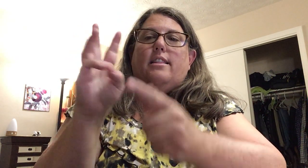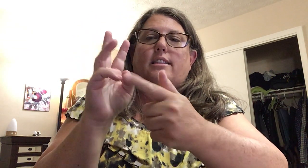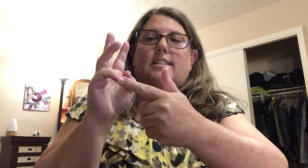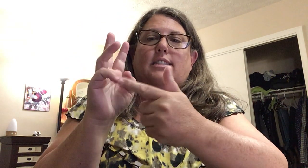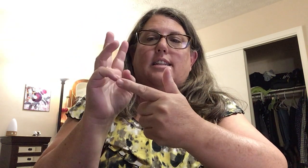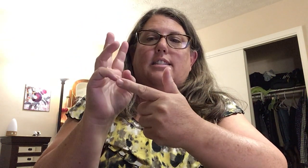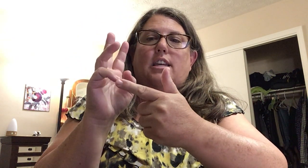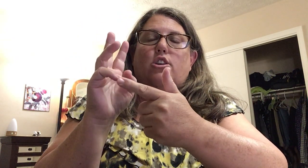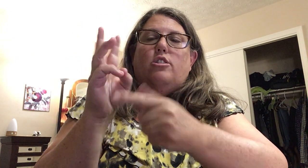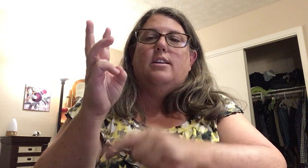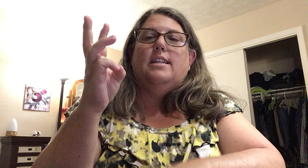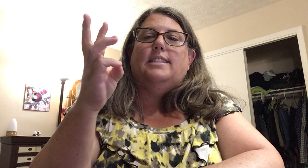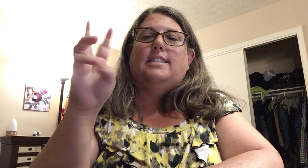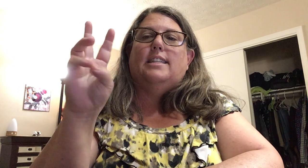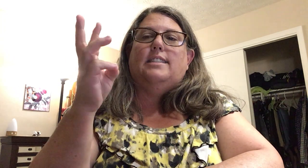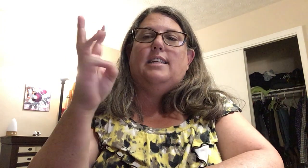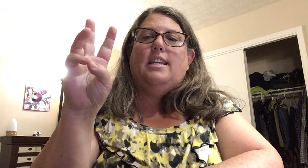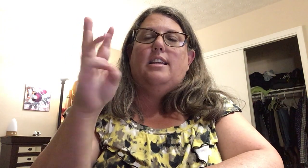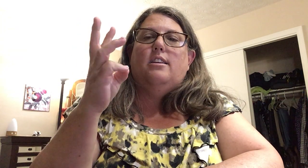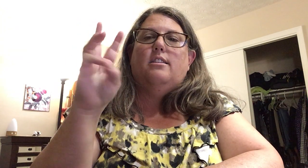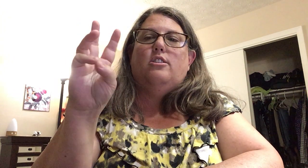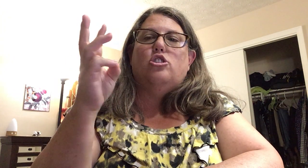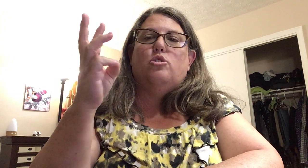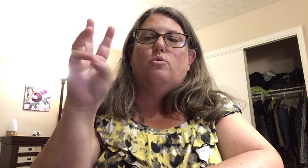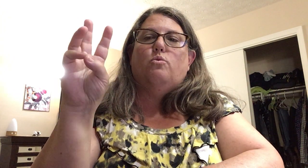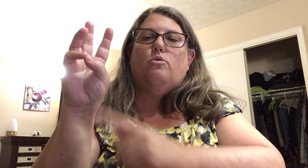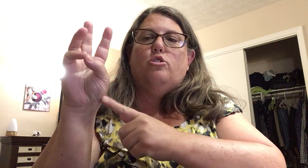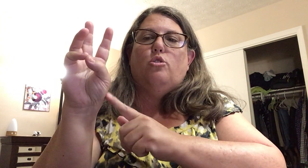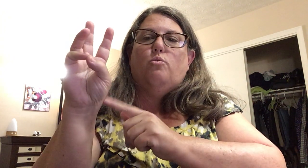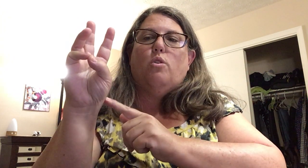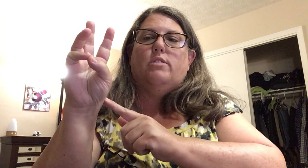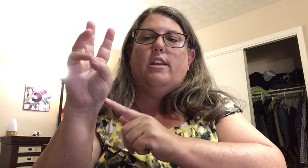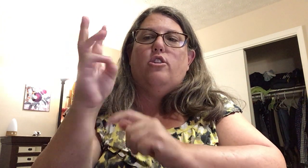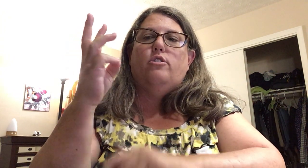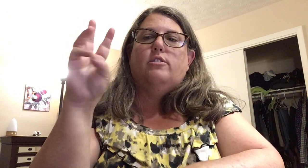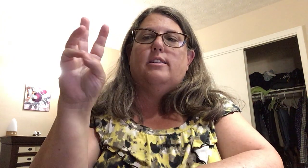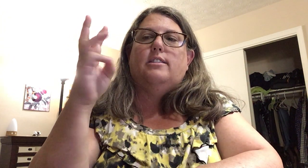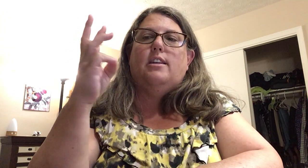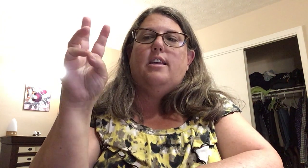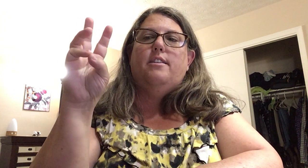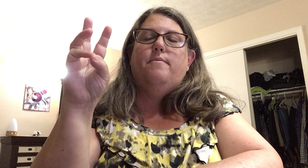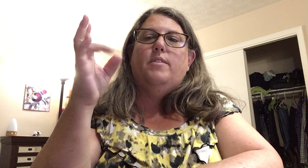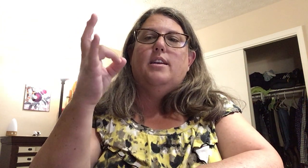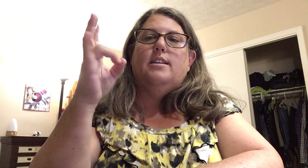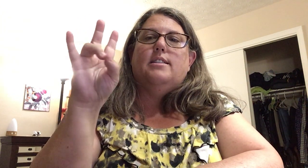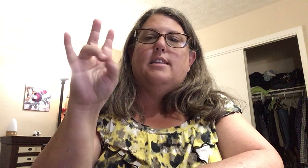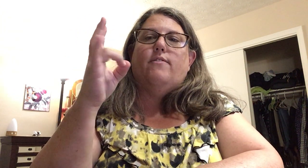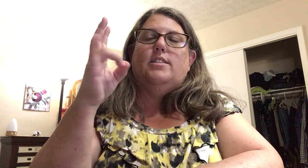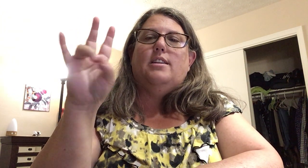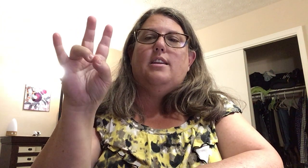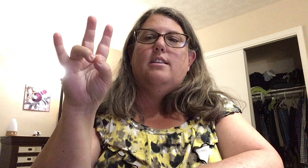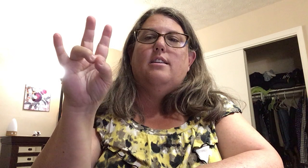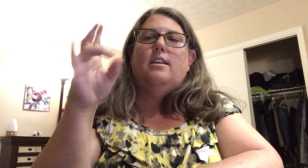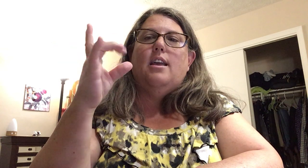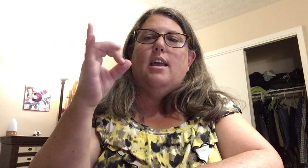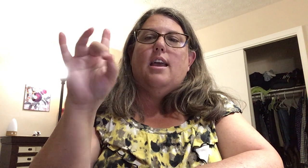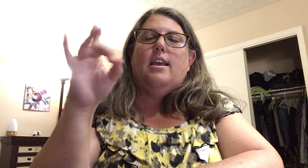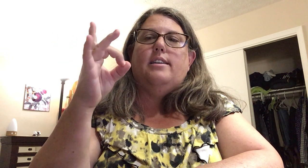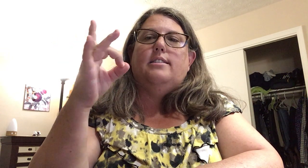there's this here. 15, you're just rotating. 16, 17,